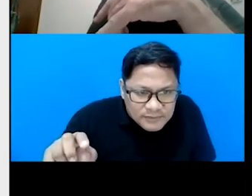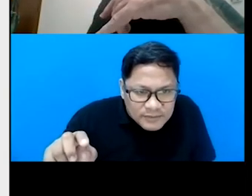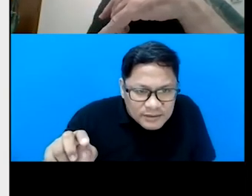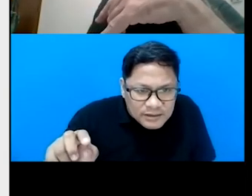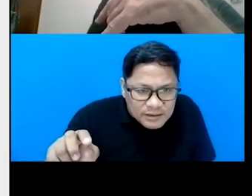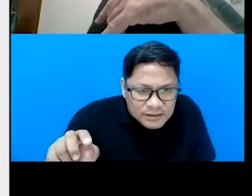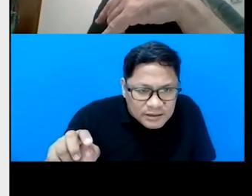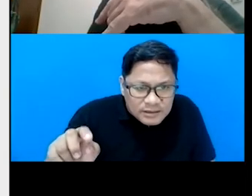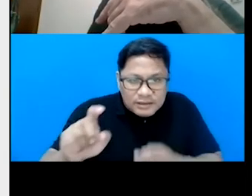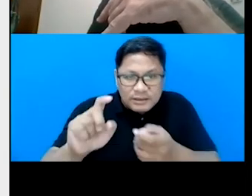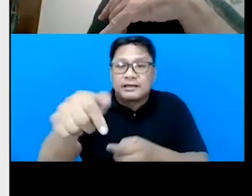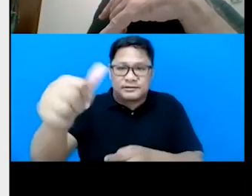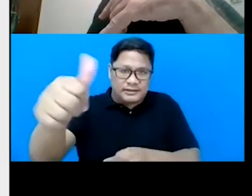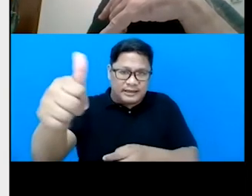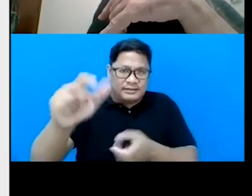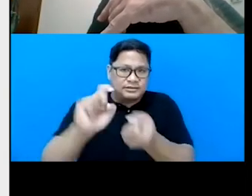Second line, yes.